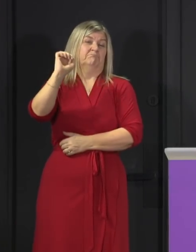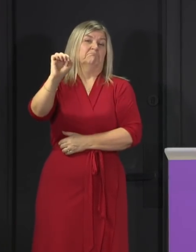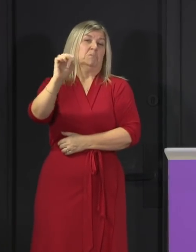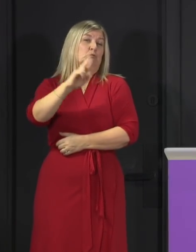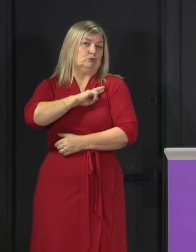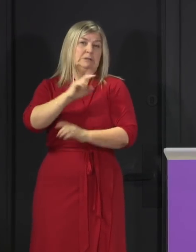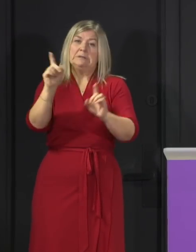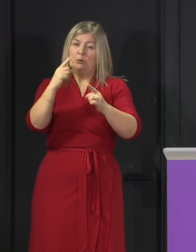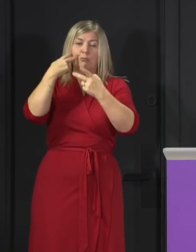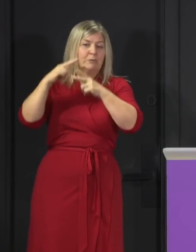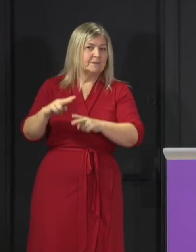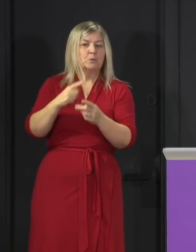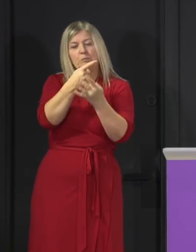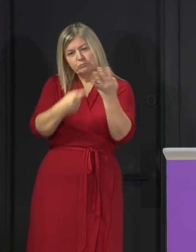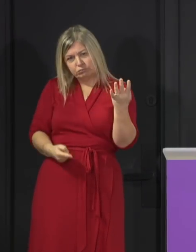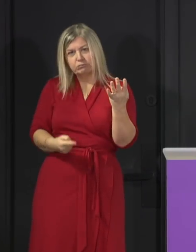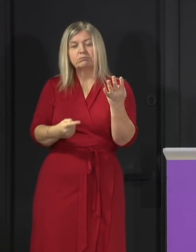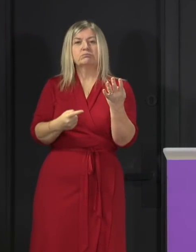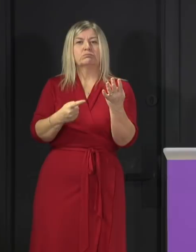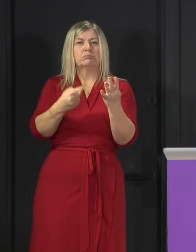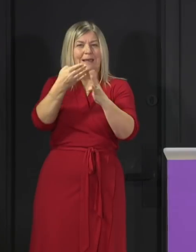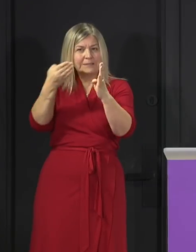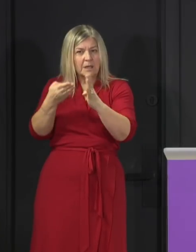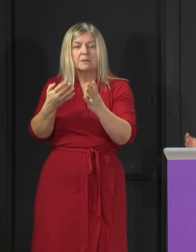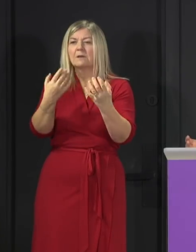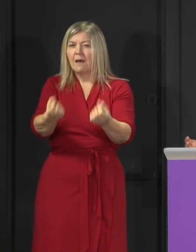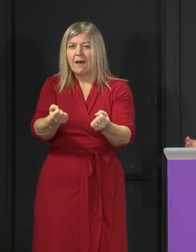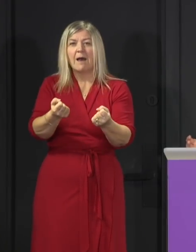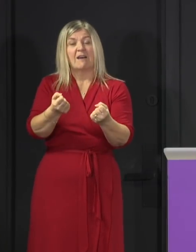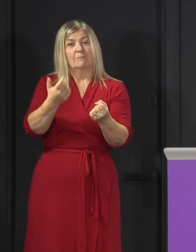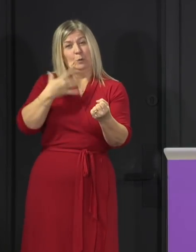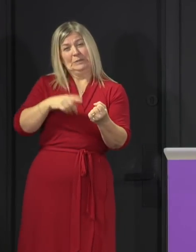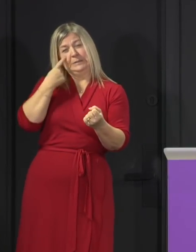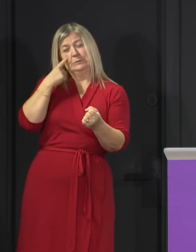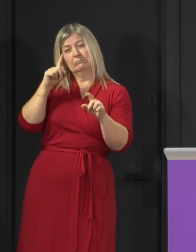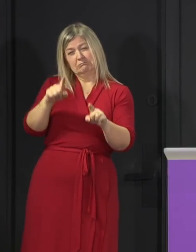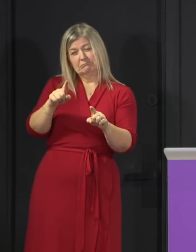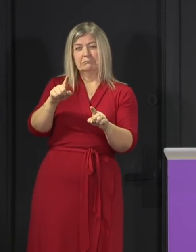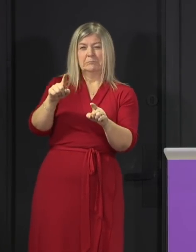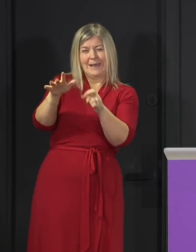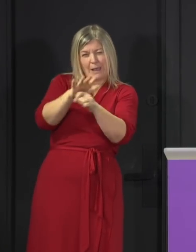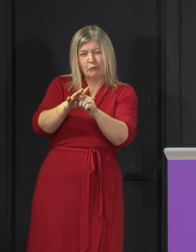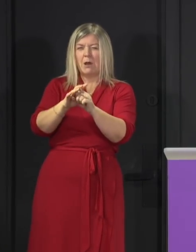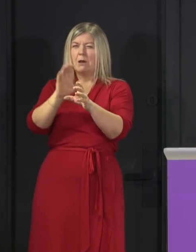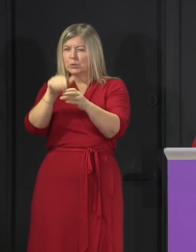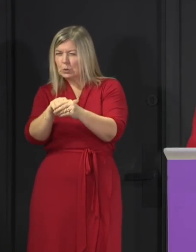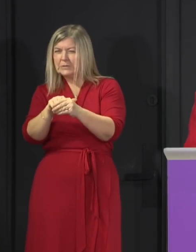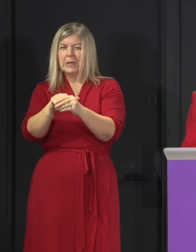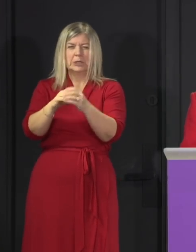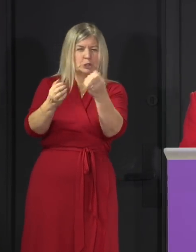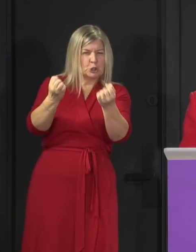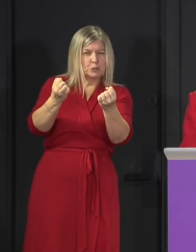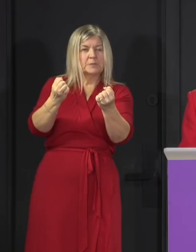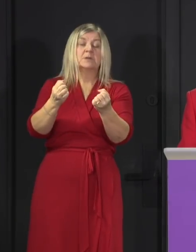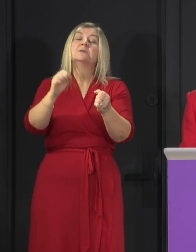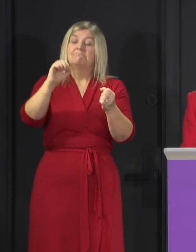indicators are part of the decision-making process, but we have to apply context and judgment to those to reach our final decisions. Of course, there was a court